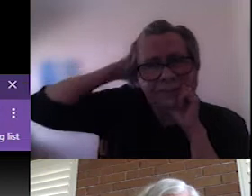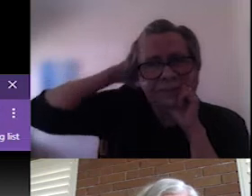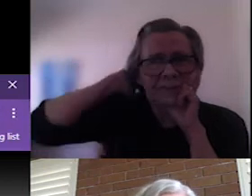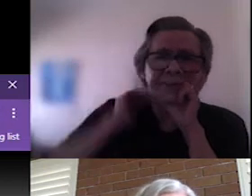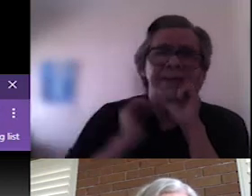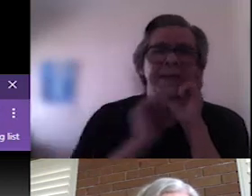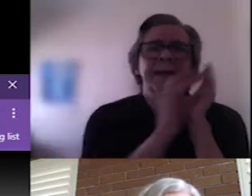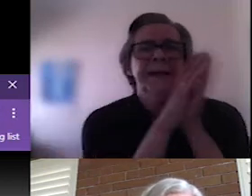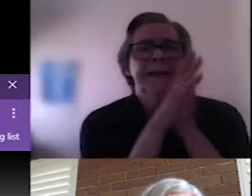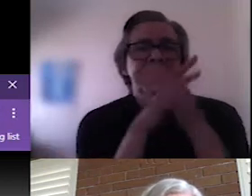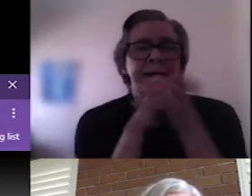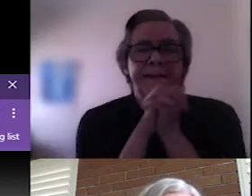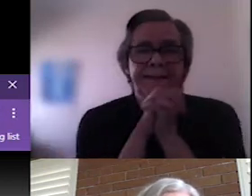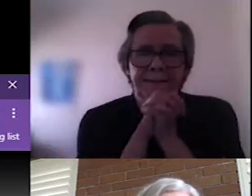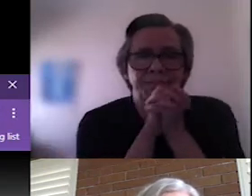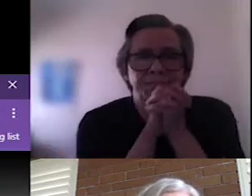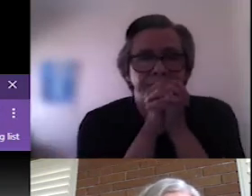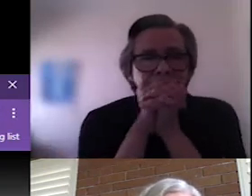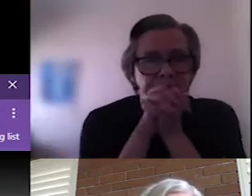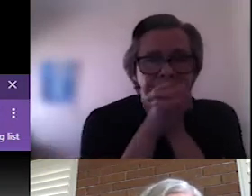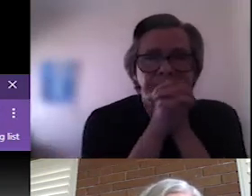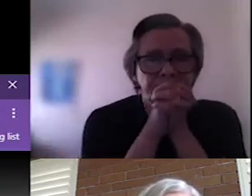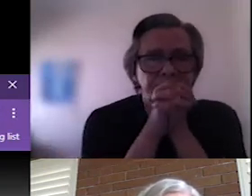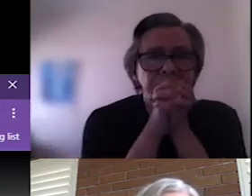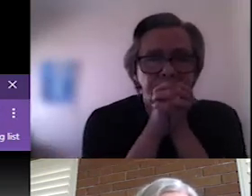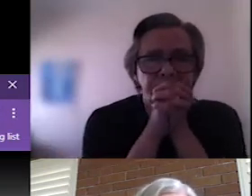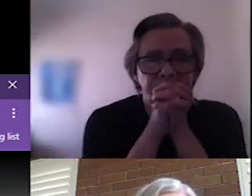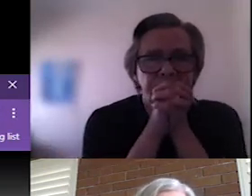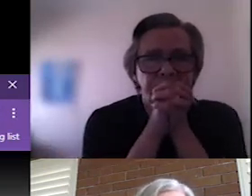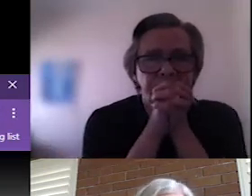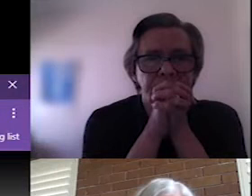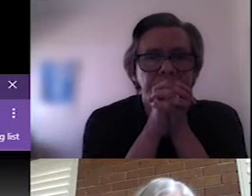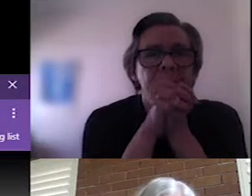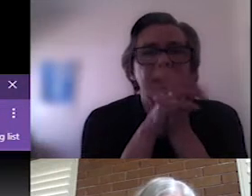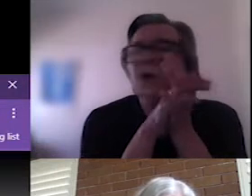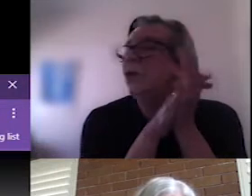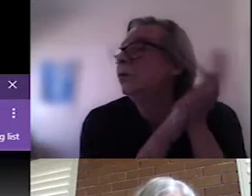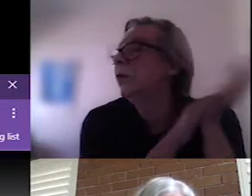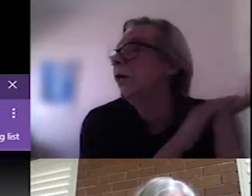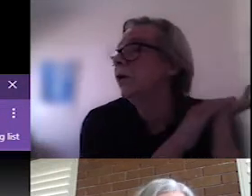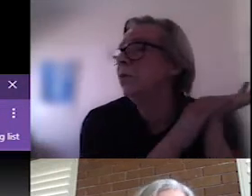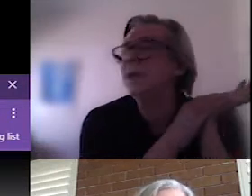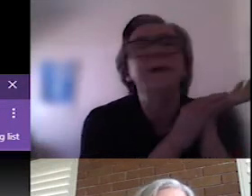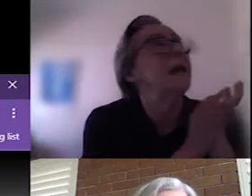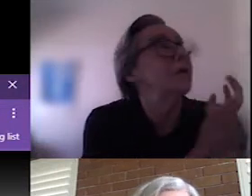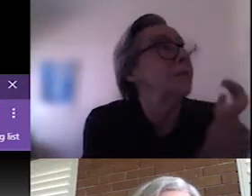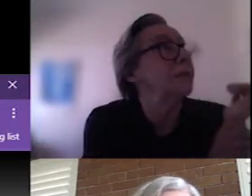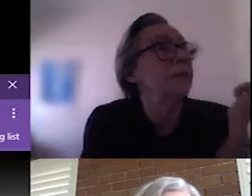Okay, so I have Signbank open. Libby, what would you like me to look up? Oh, I don't know. Well, I remember,